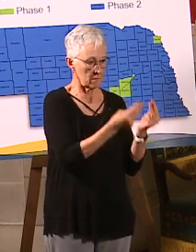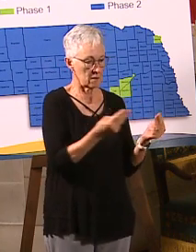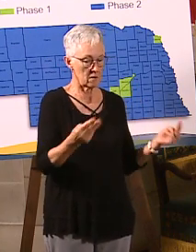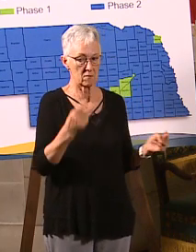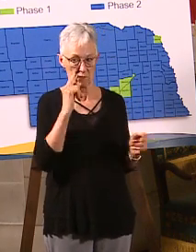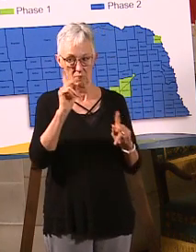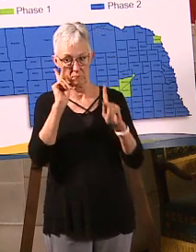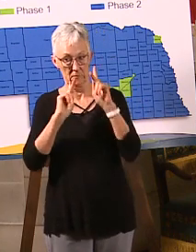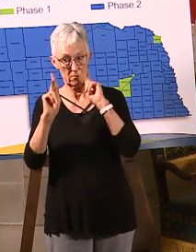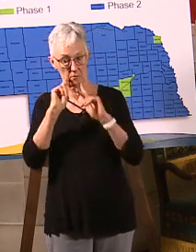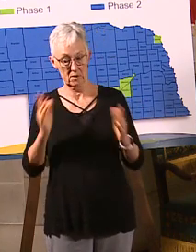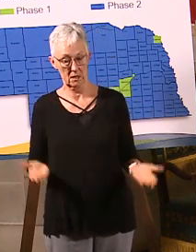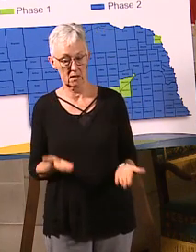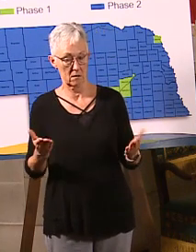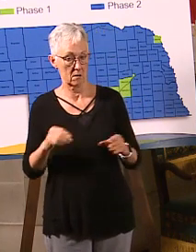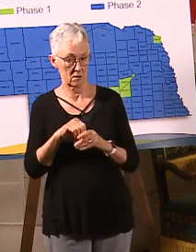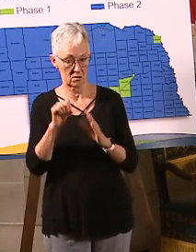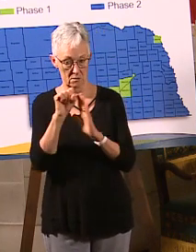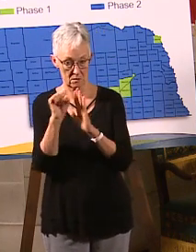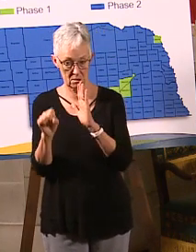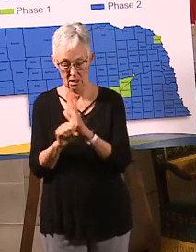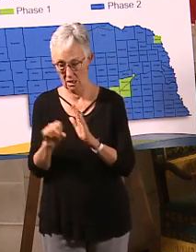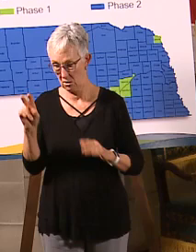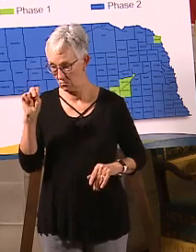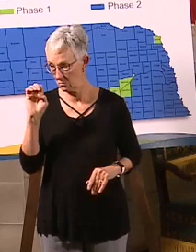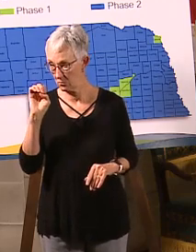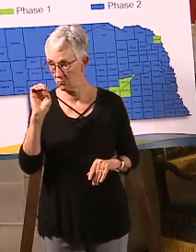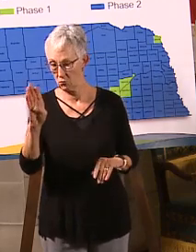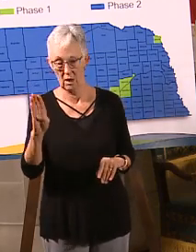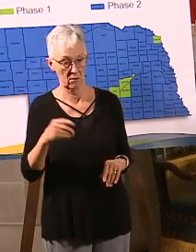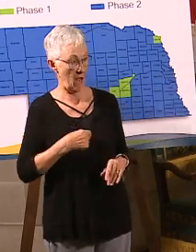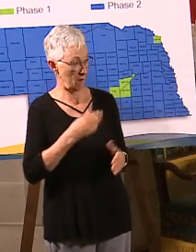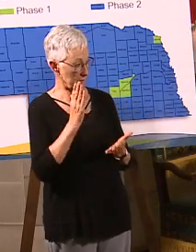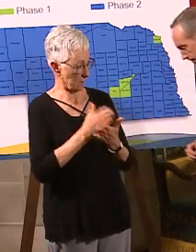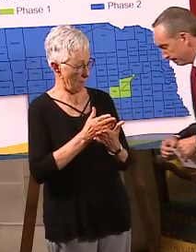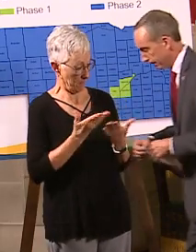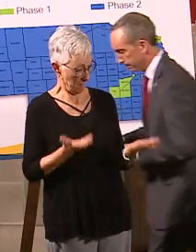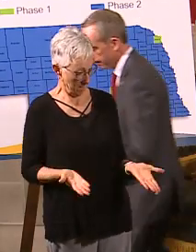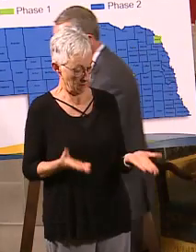there, and we'll stick around for questions as we go further. Thanks.